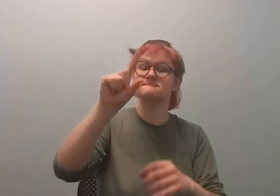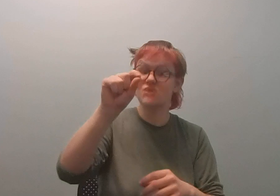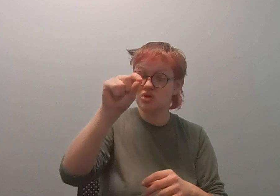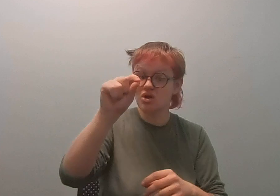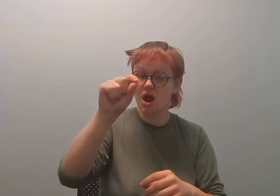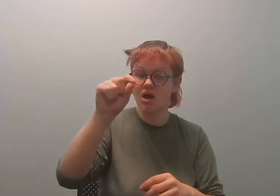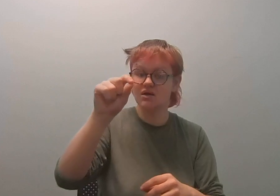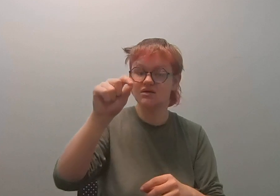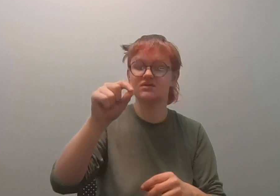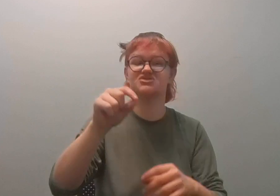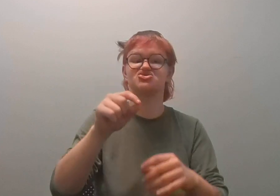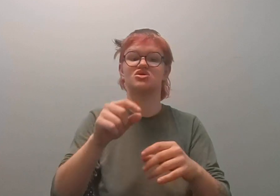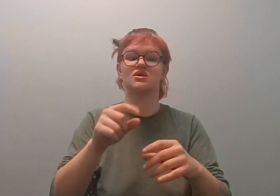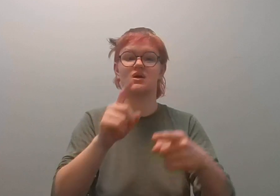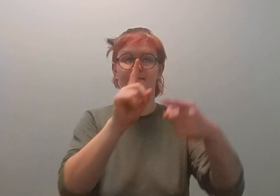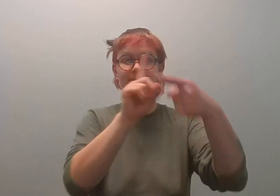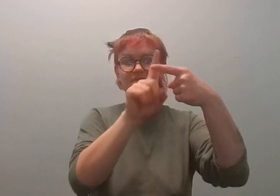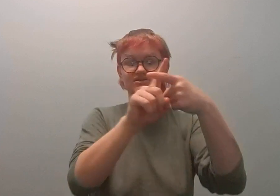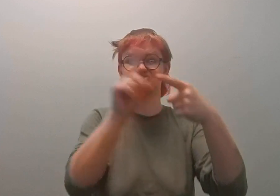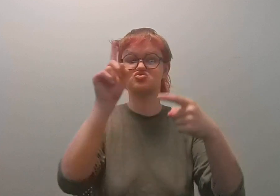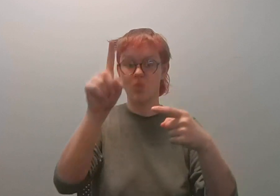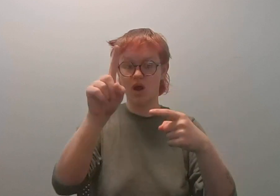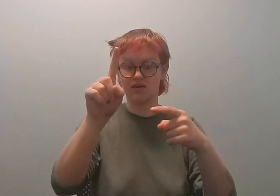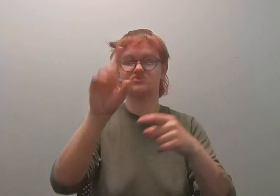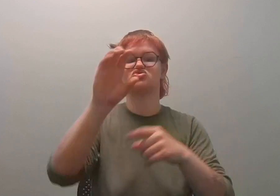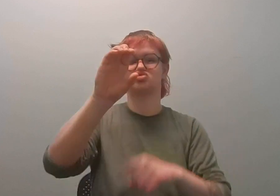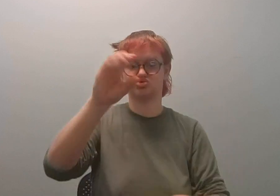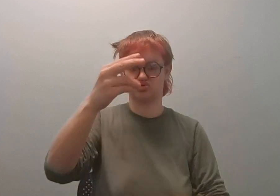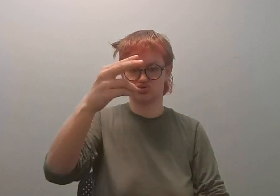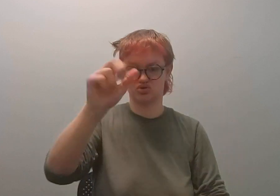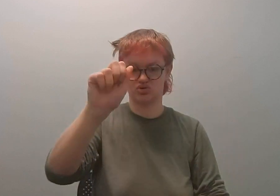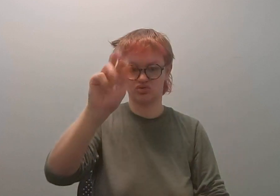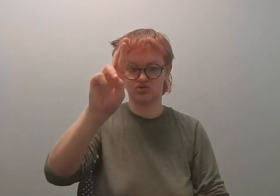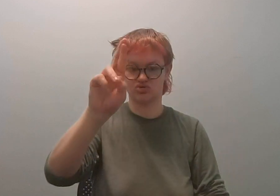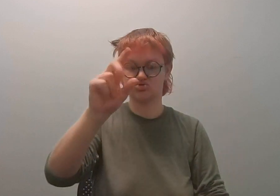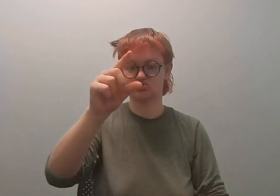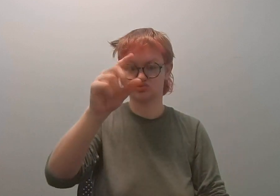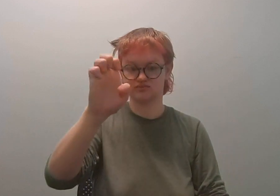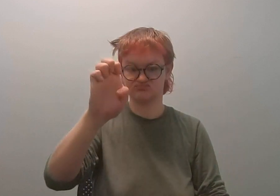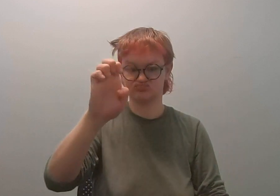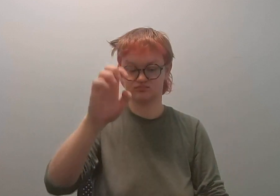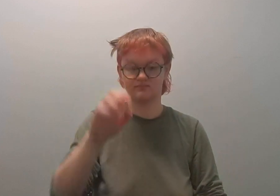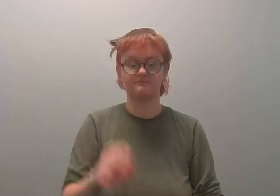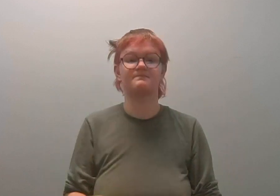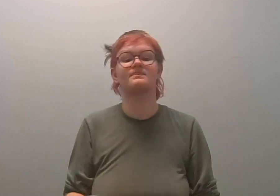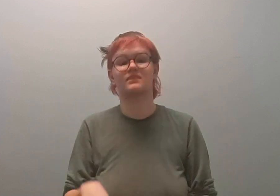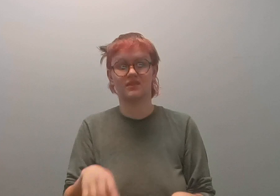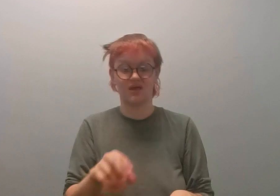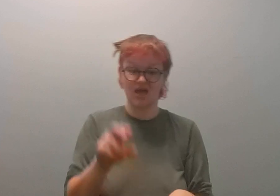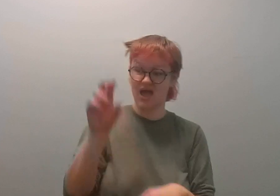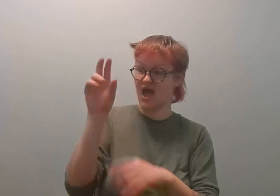use to express the masses of subatomic particles is the Unified Atomic Mass Unit, abbreviated as